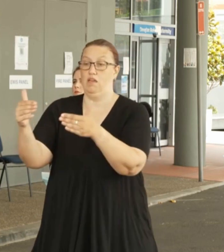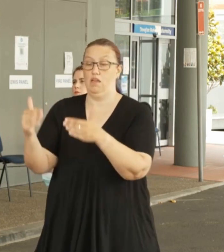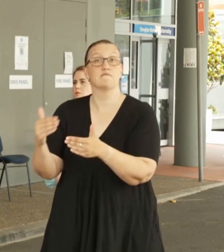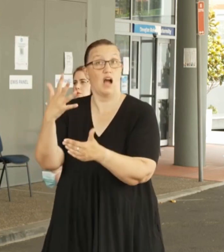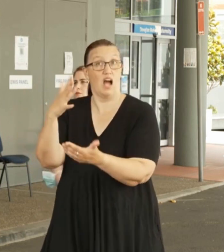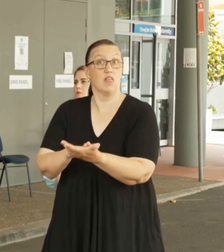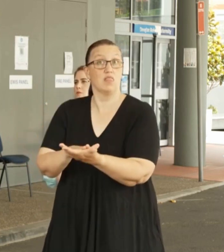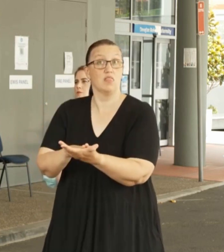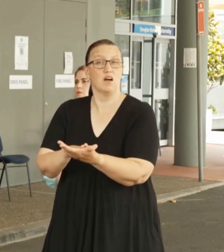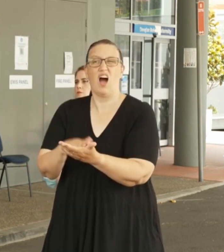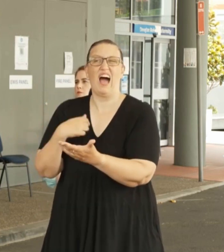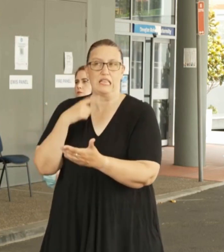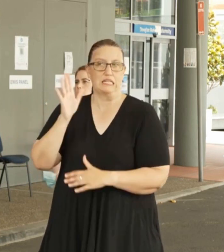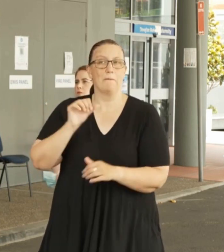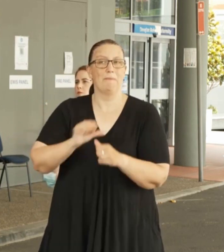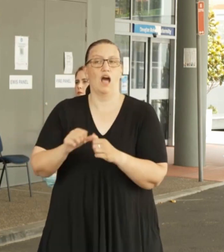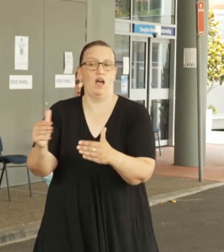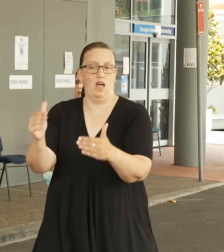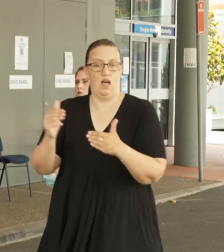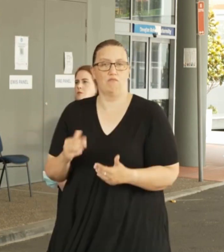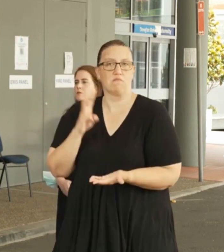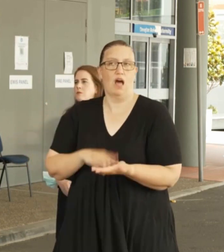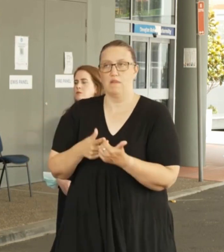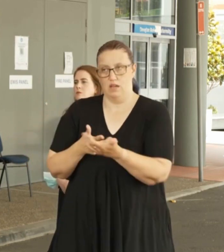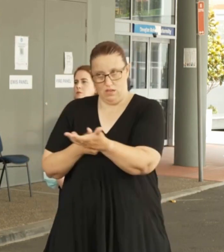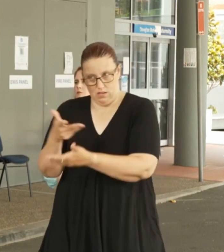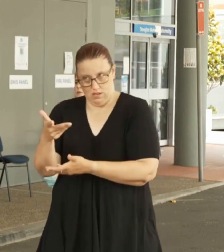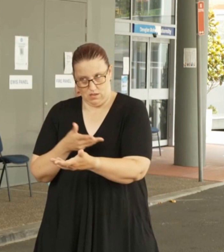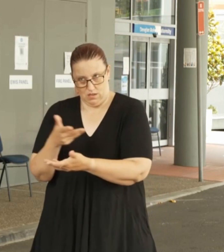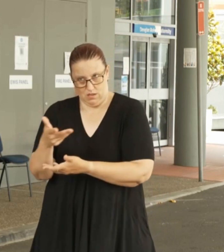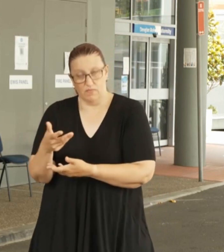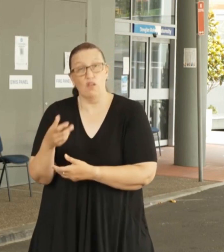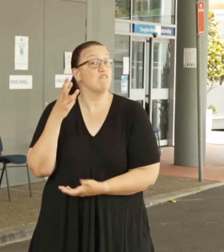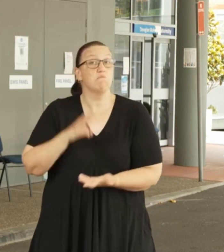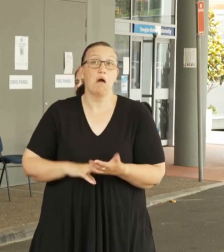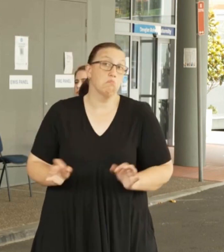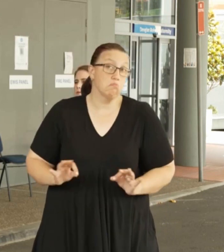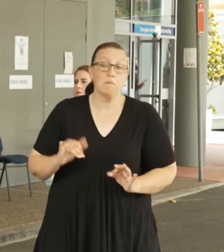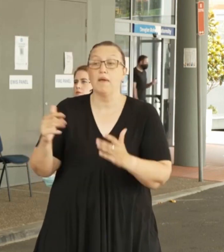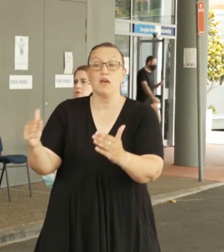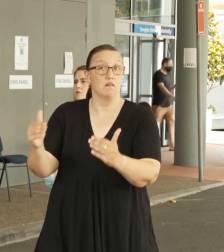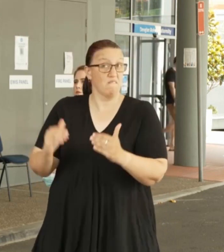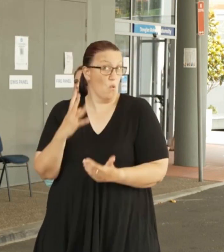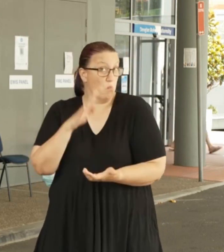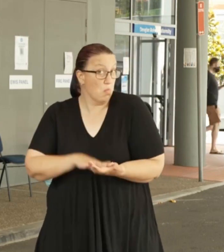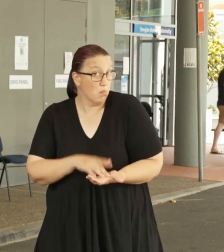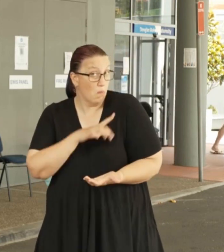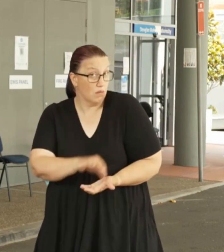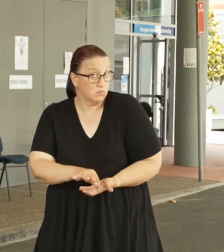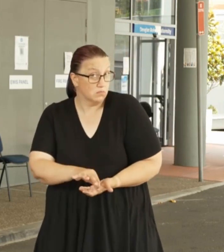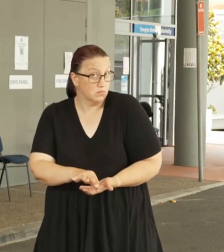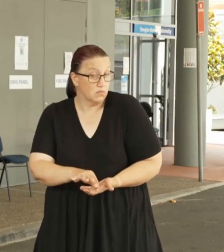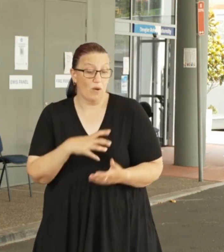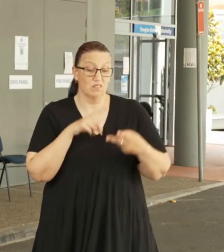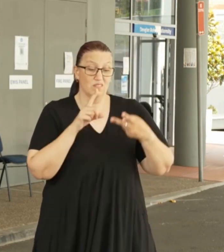should come to a shorter period, and if it's not 3 months, possibly 4 months.